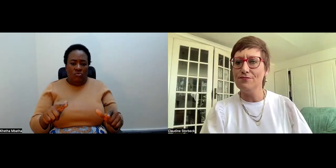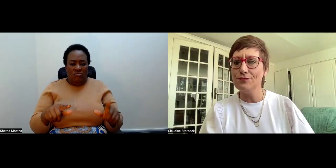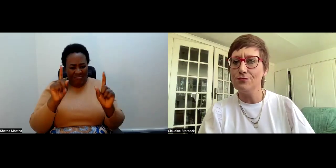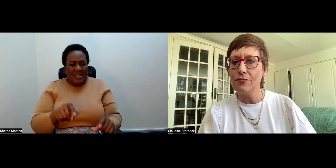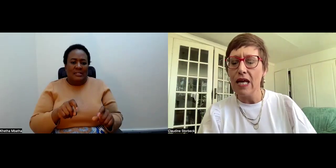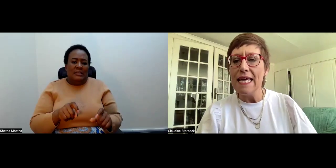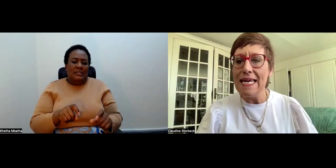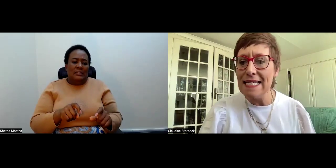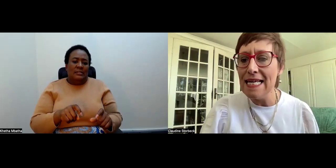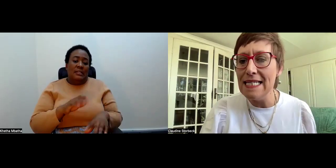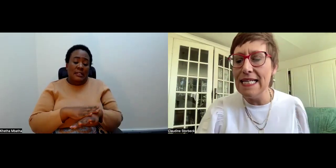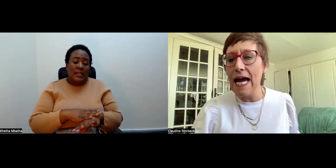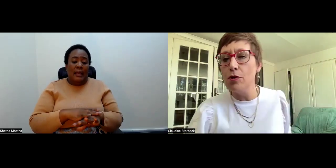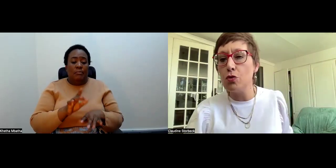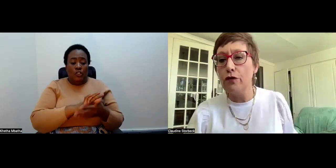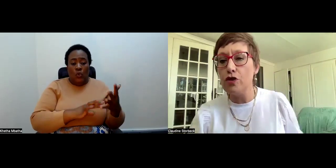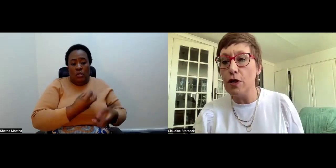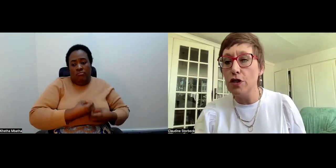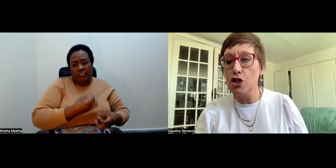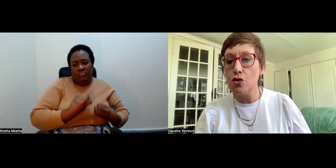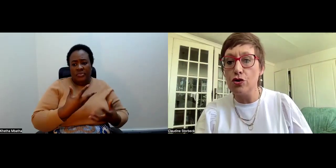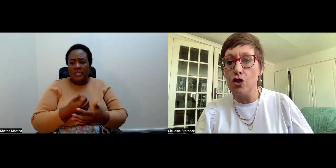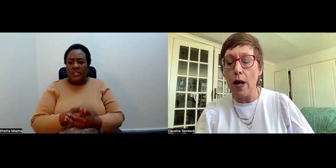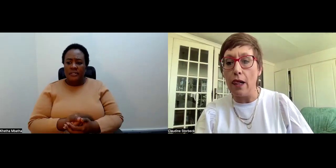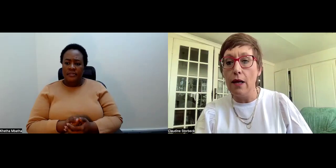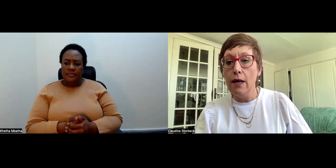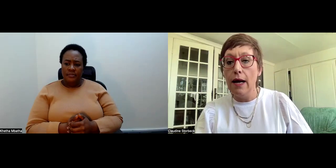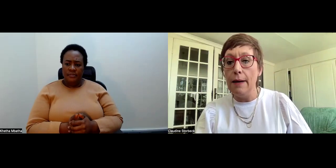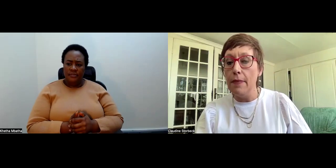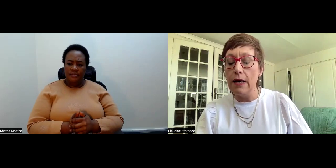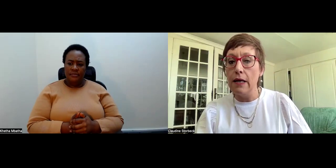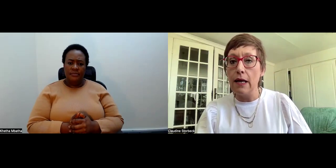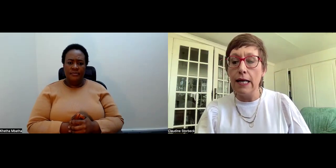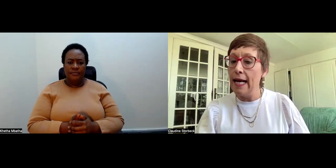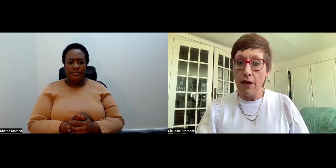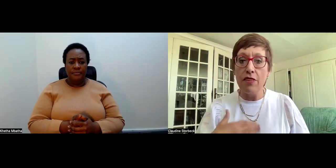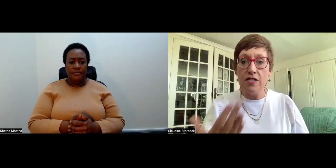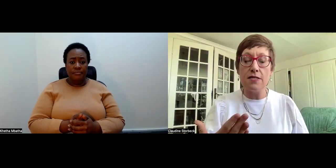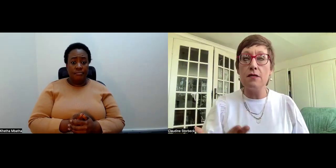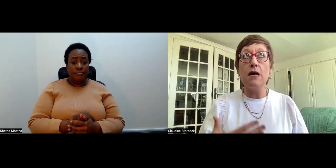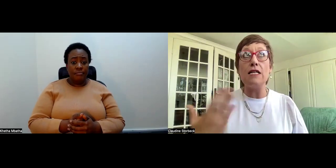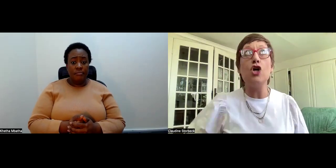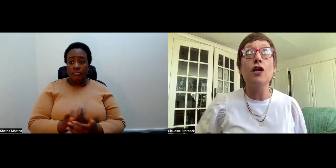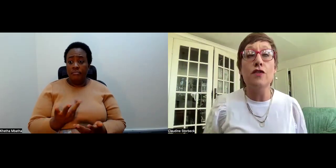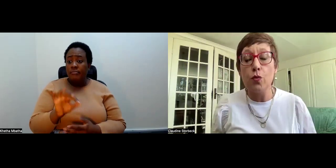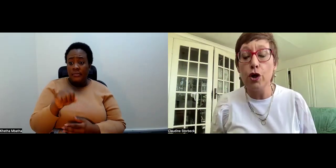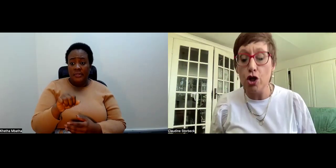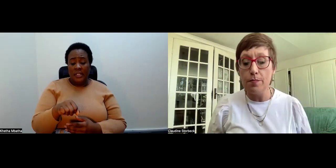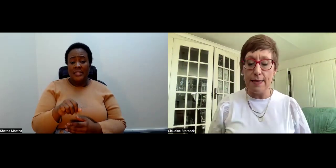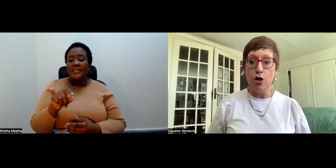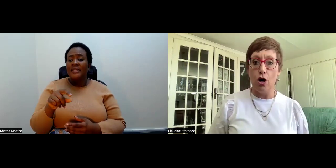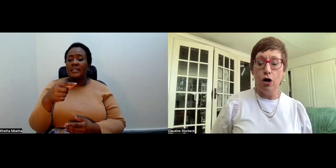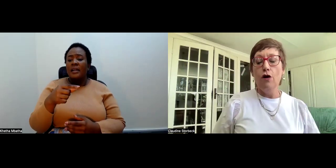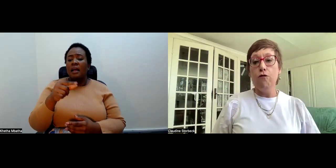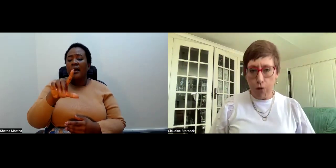stories. Is ECD able to work for special needs children as well? Glenn, I started this